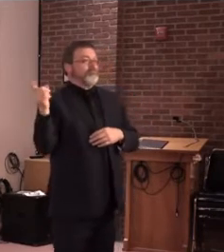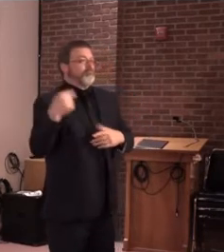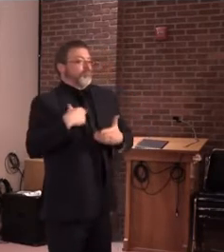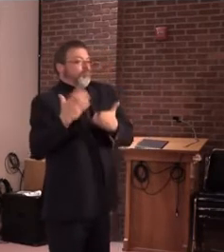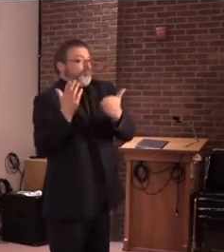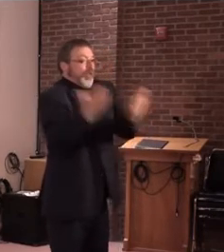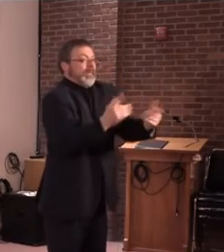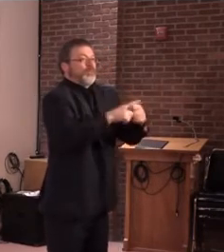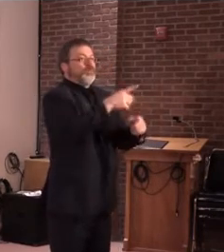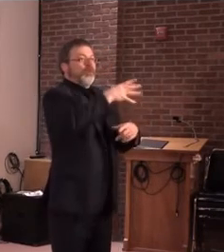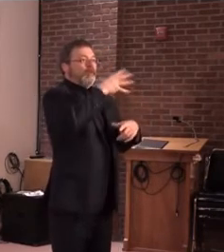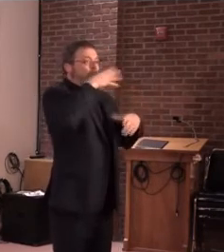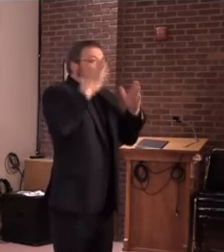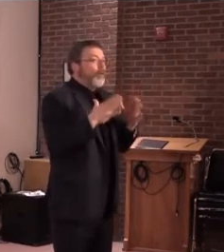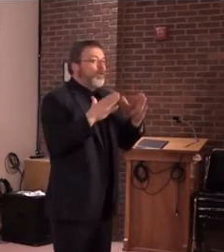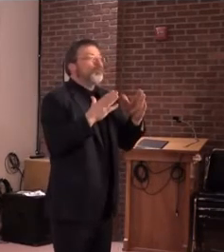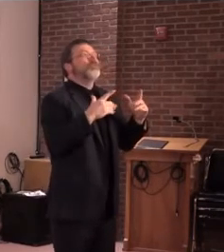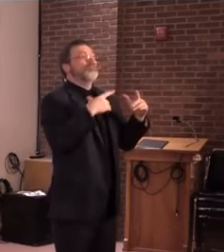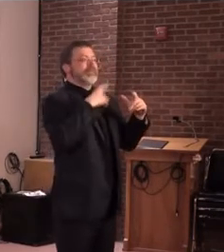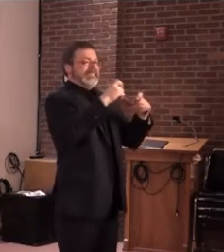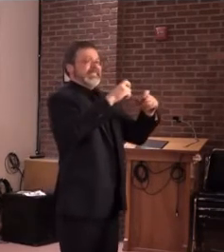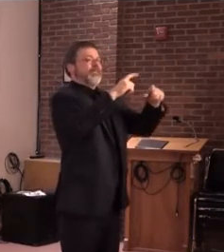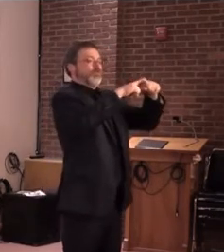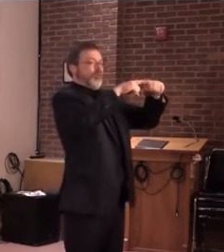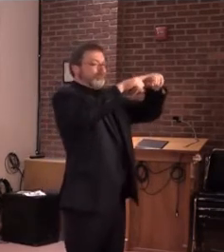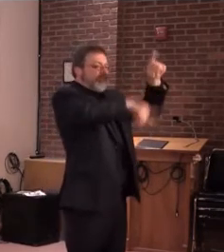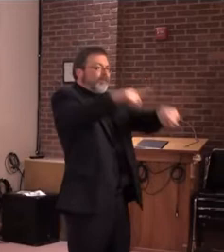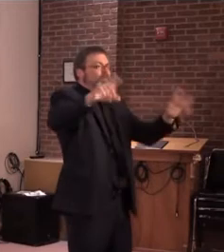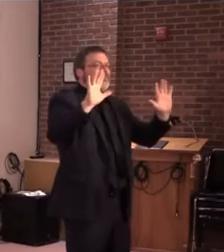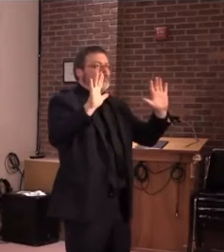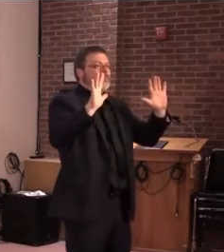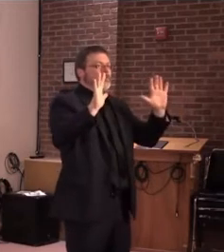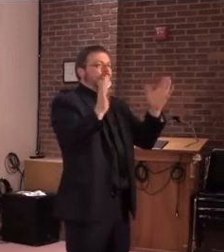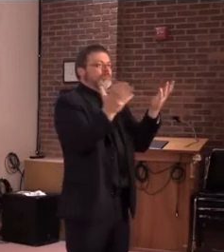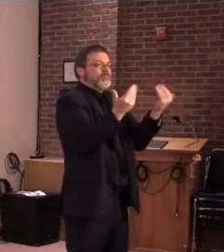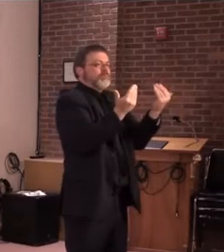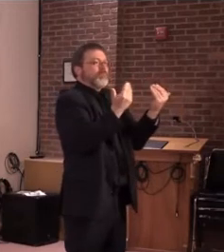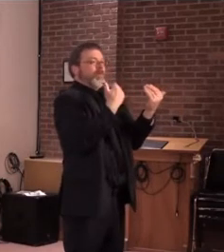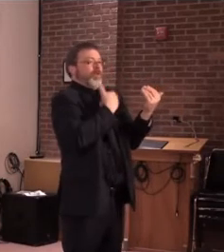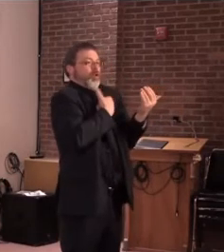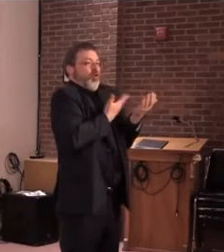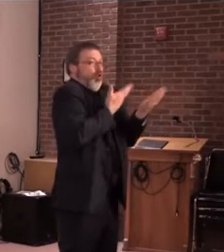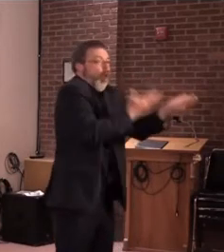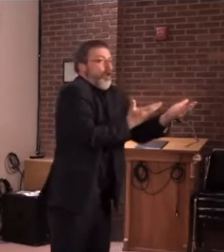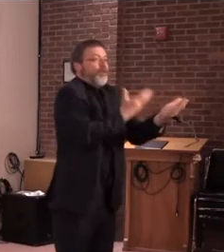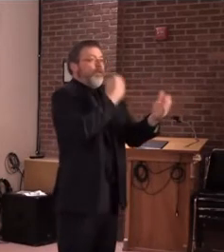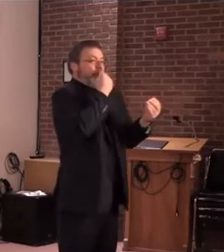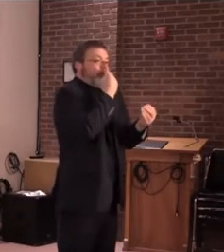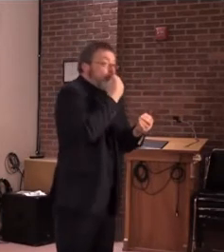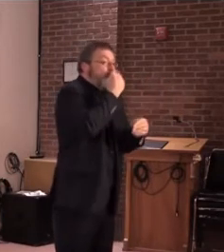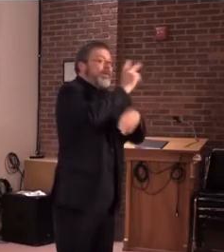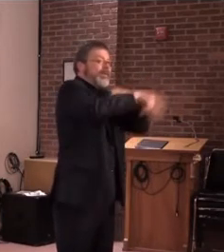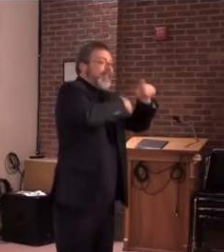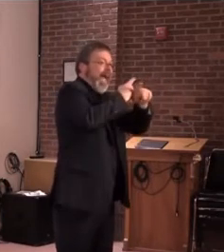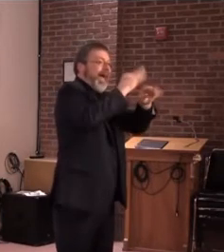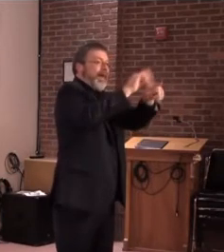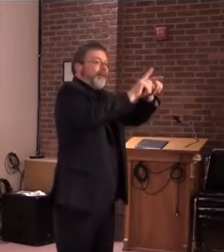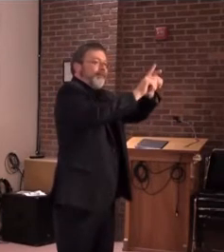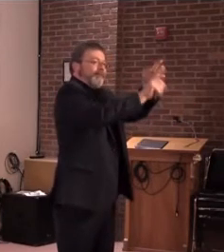about 130 employees. As the Secretary of Administration said and the Governor, we do have a freeze on now. So some of